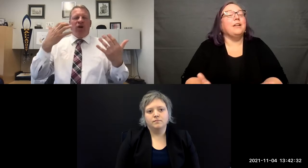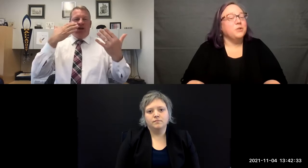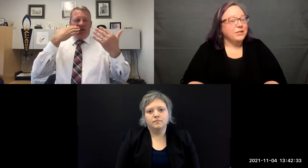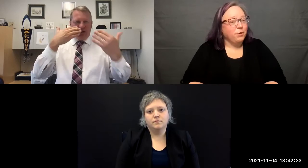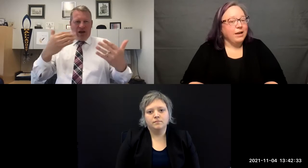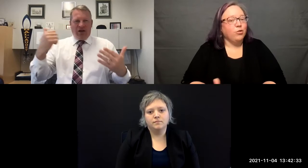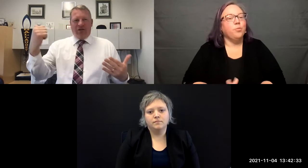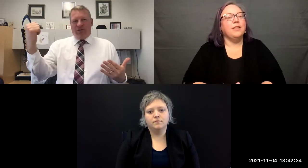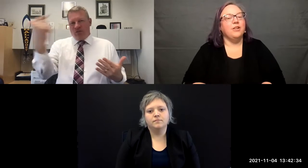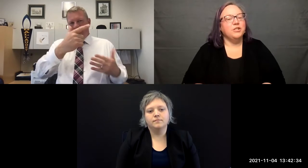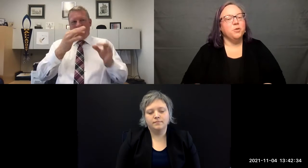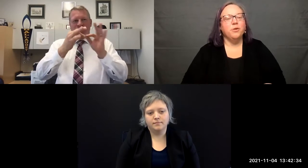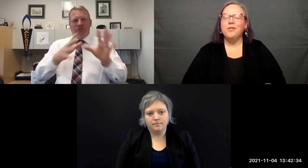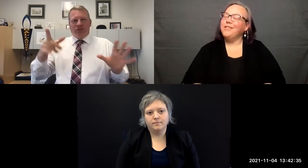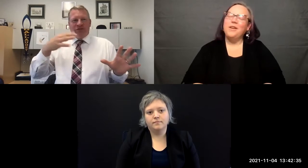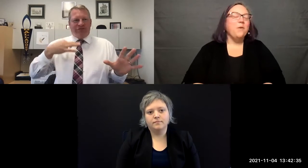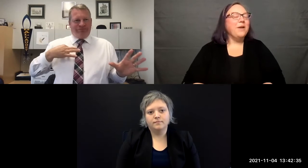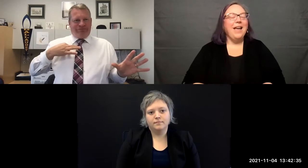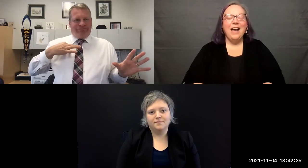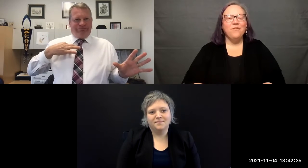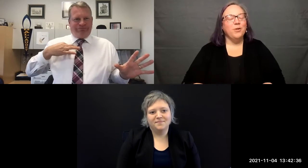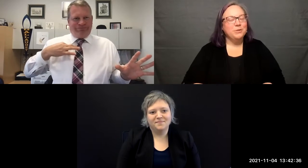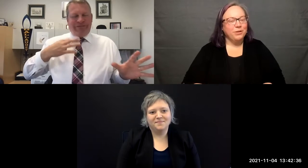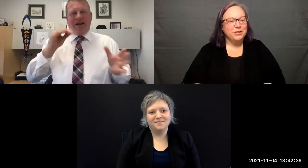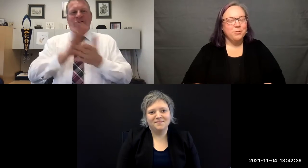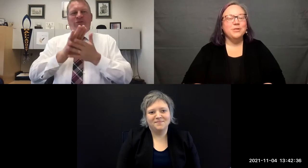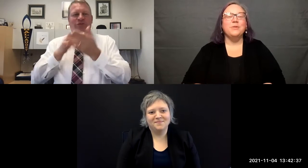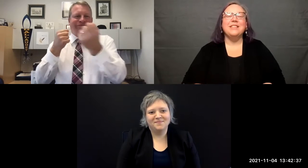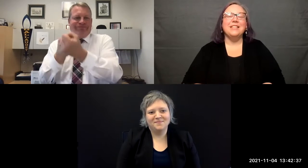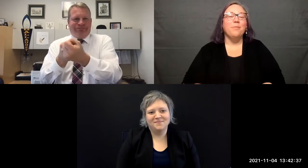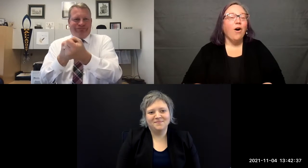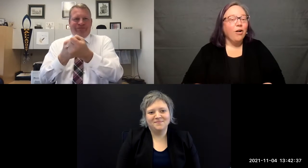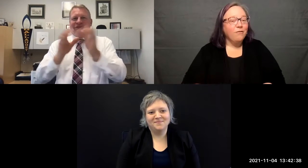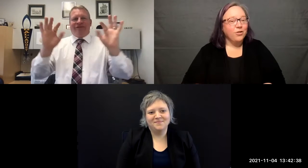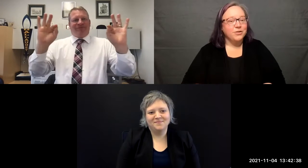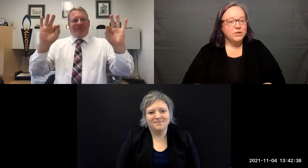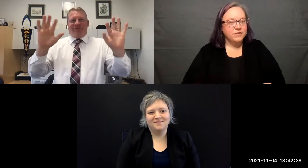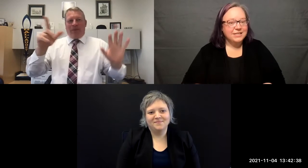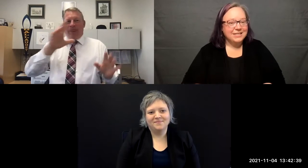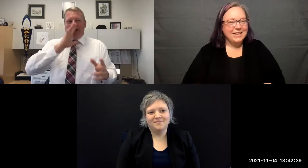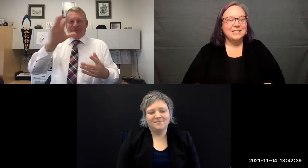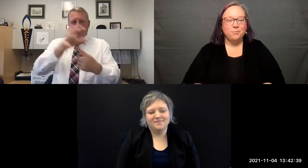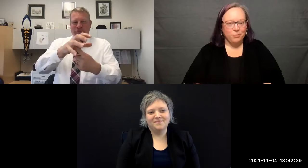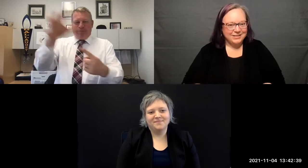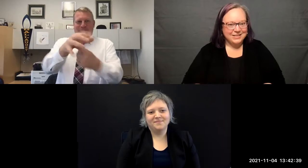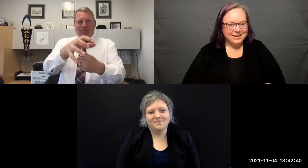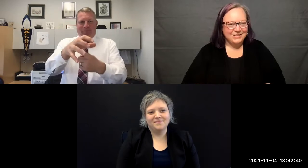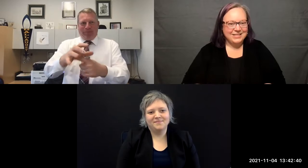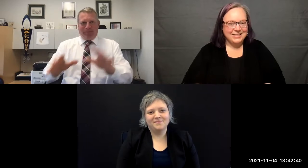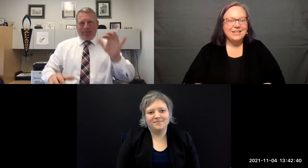this breakout group without an interpreter? We have multiple interpreters. We thank them all for their service today in supporting CEASD.